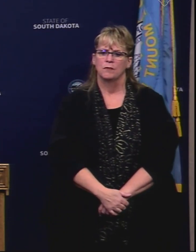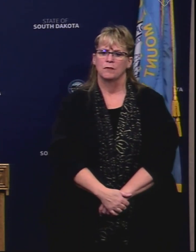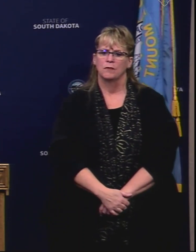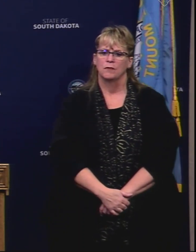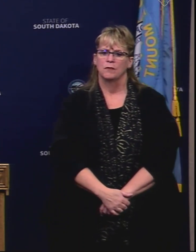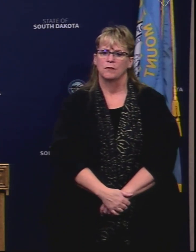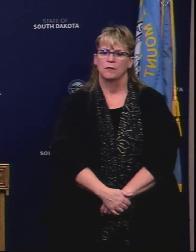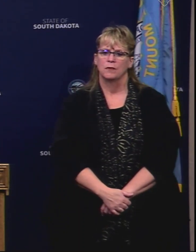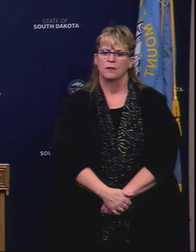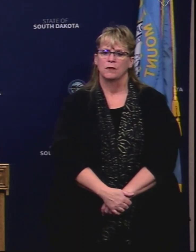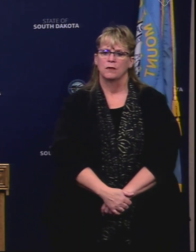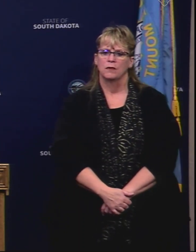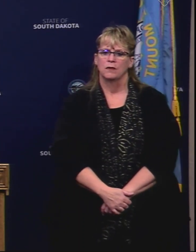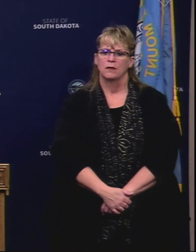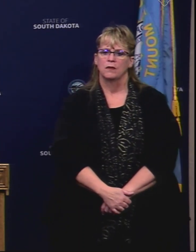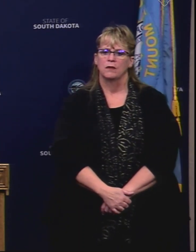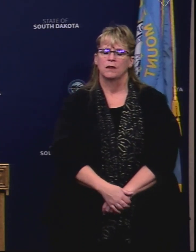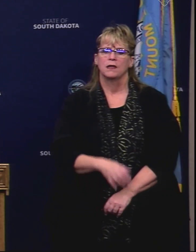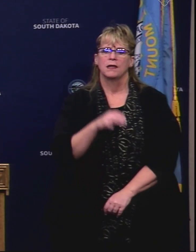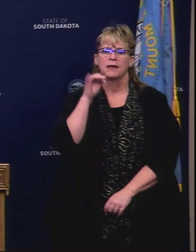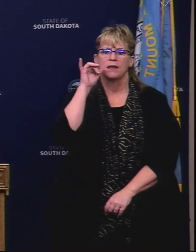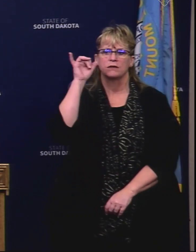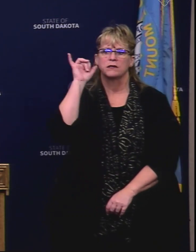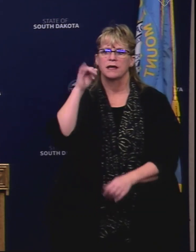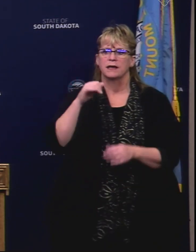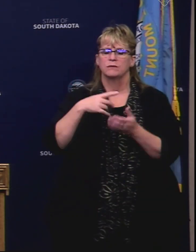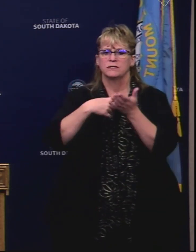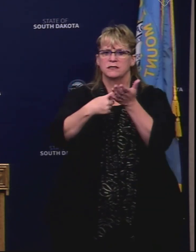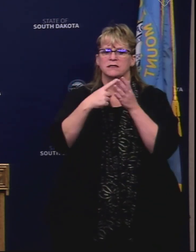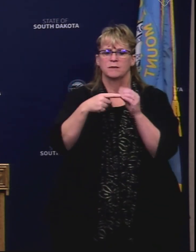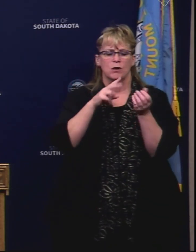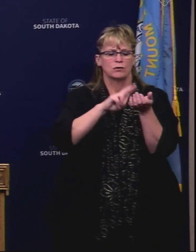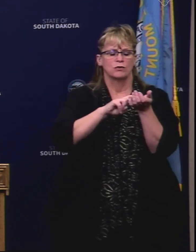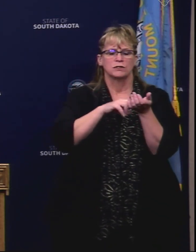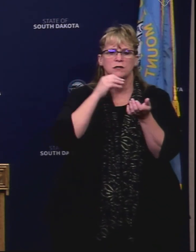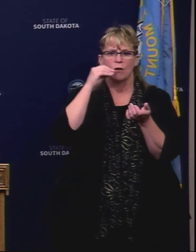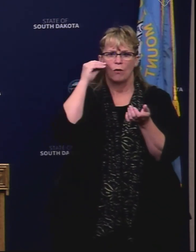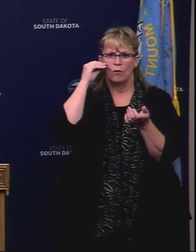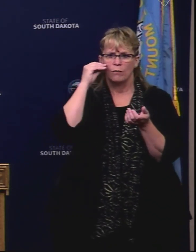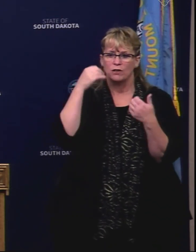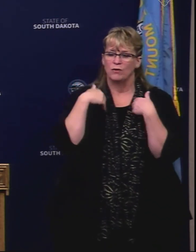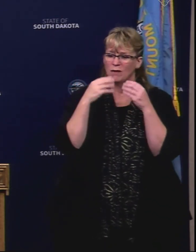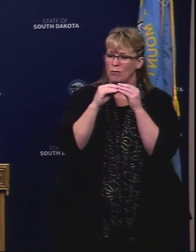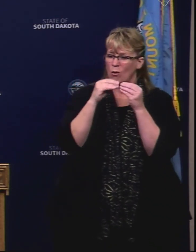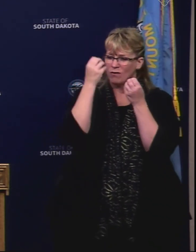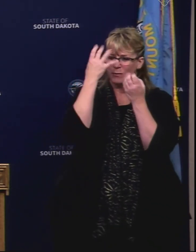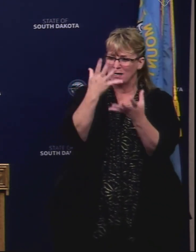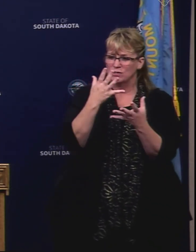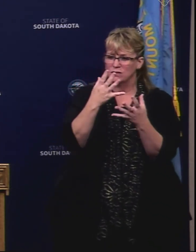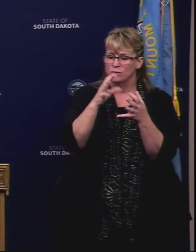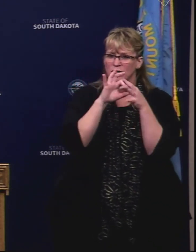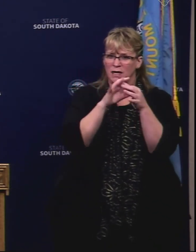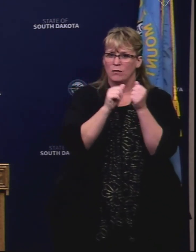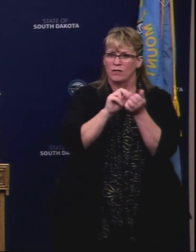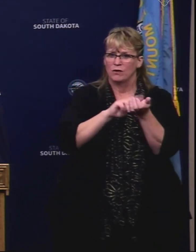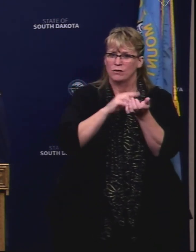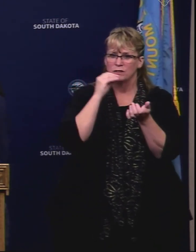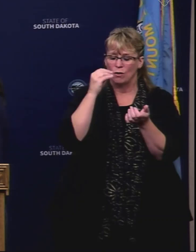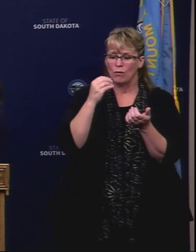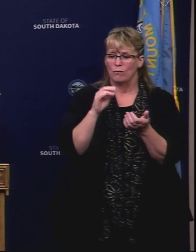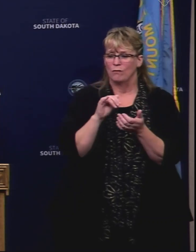and testing of nursing home employees. And do you have any more information on that? Because that appears to